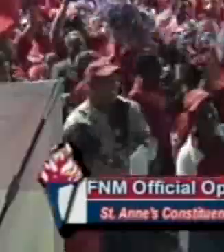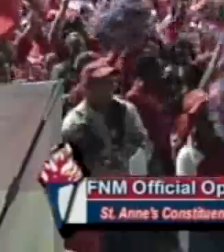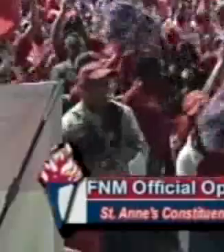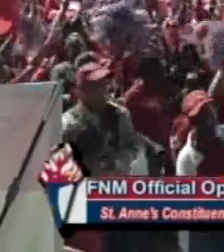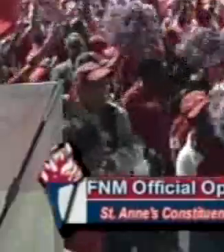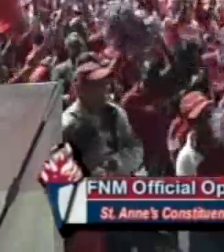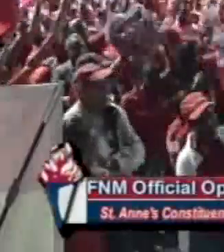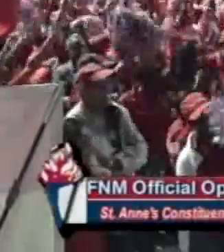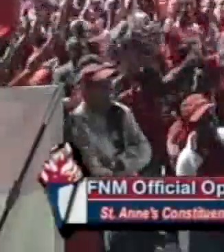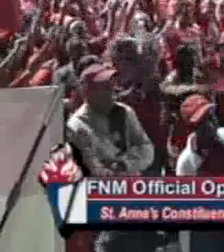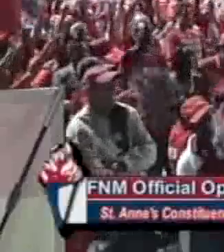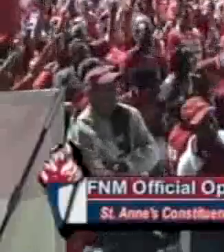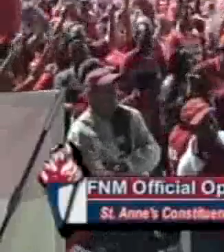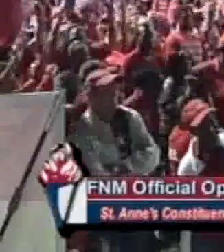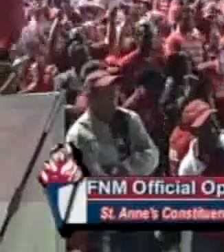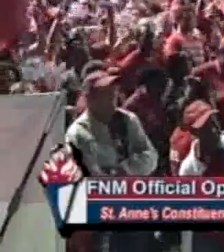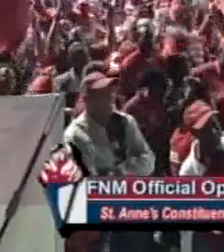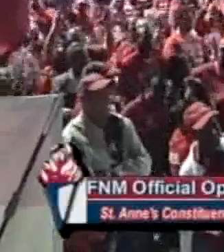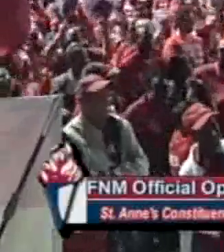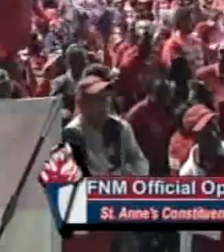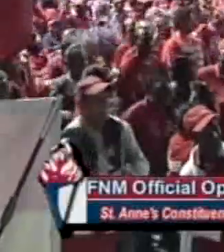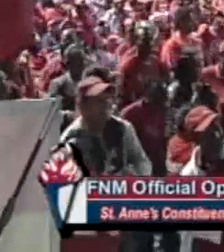red.